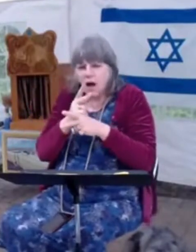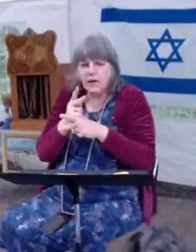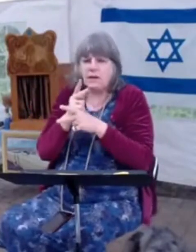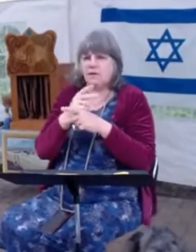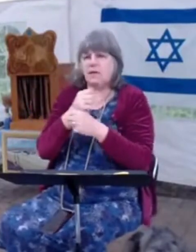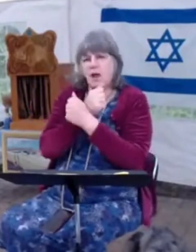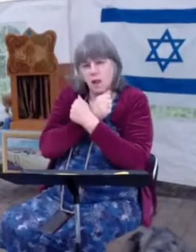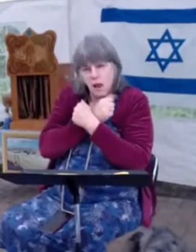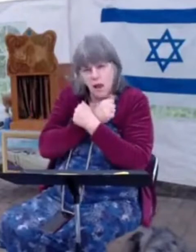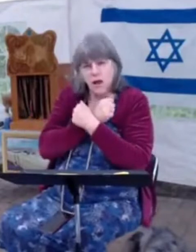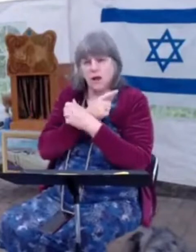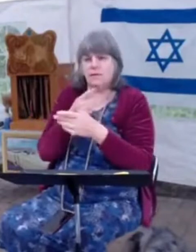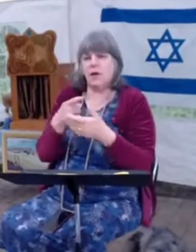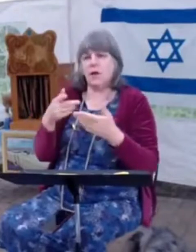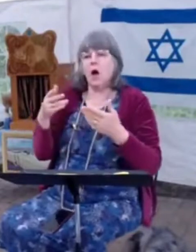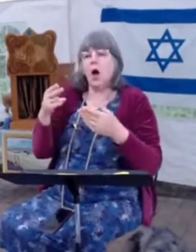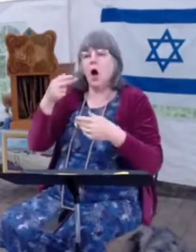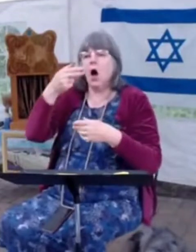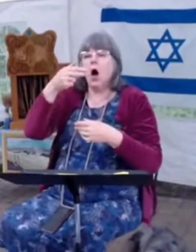live your life.